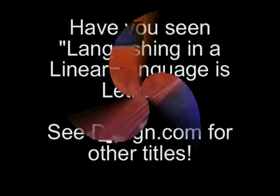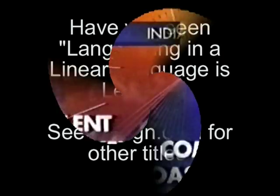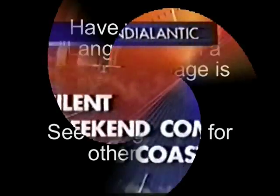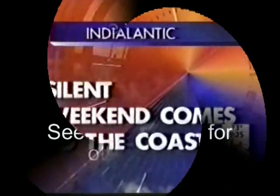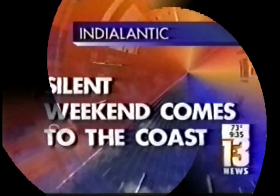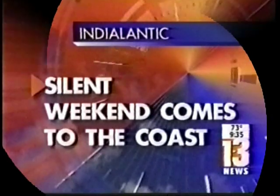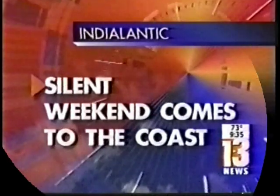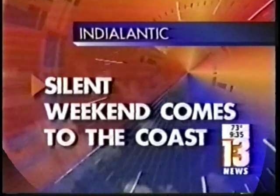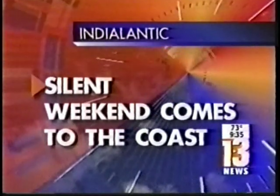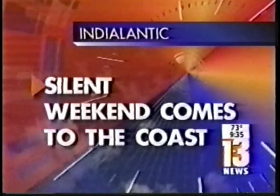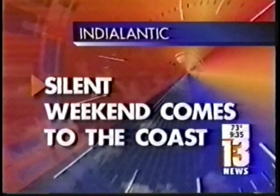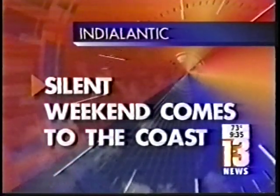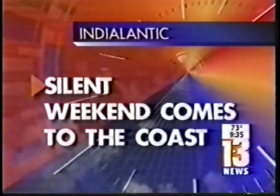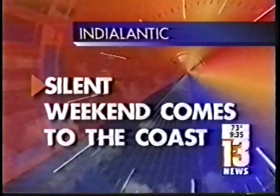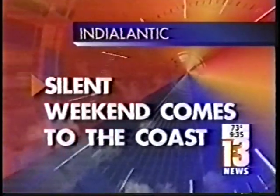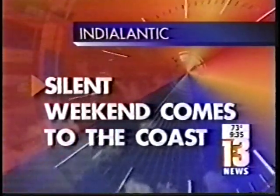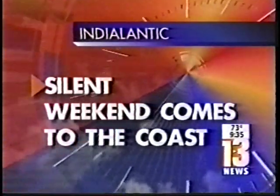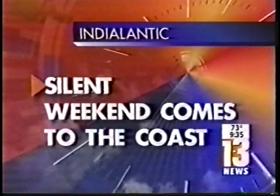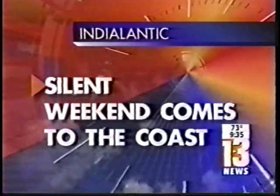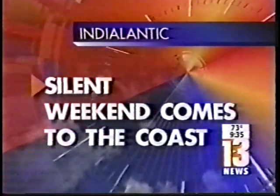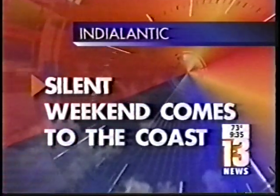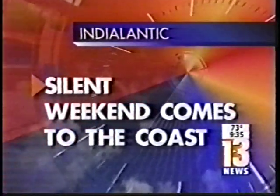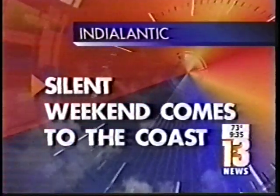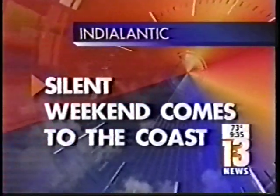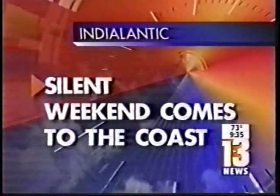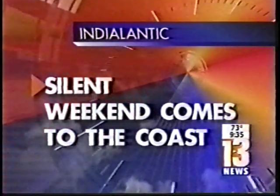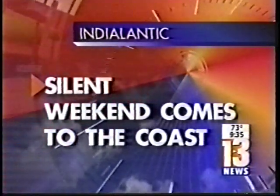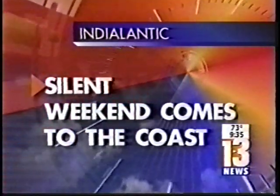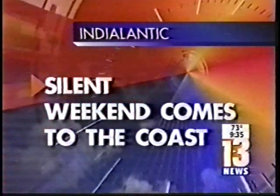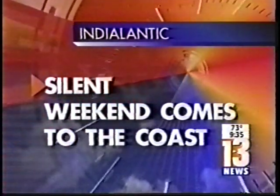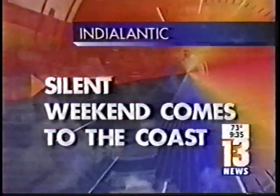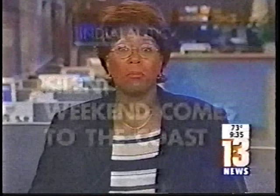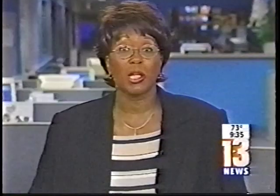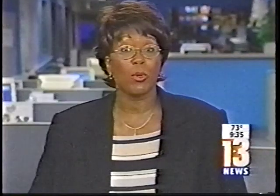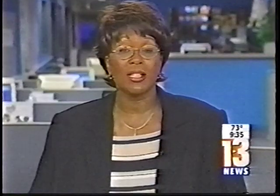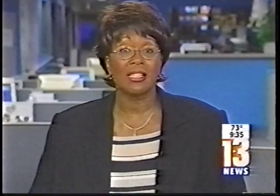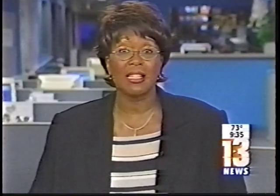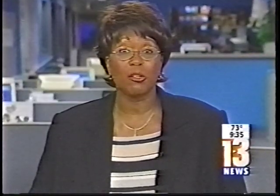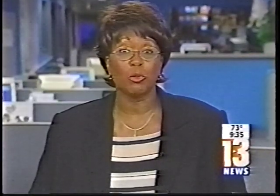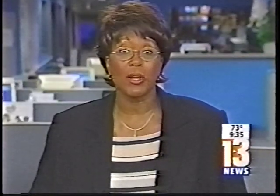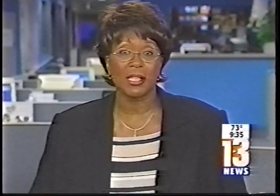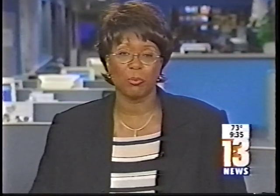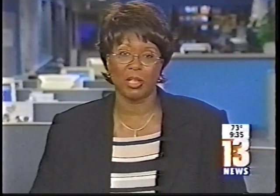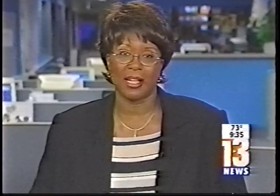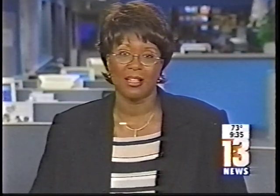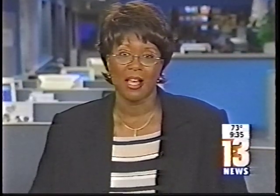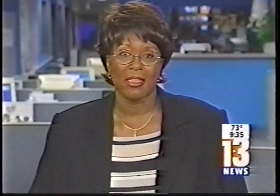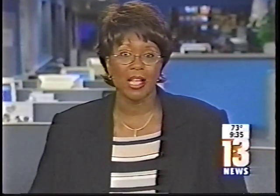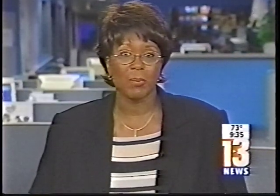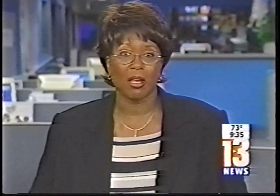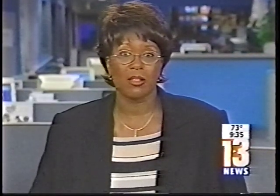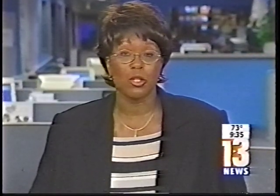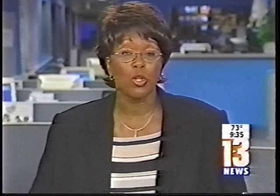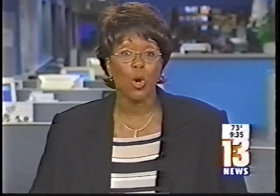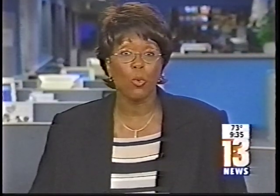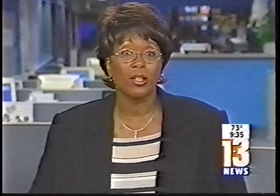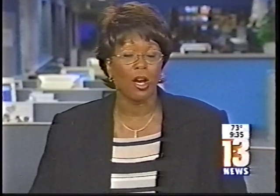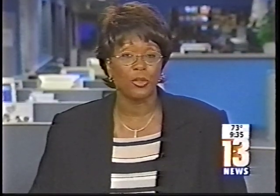Over 200 people packed a beachfront hotel in Brevard County over the weekend, but there wasn't a single noise complaint. That's because no one uttered